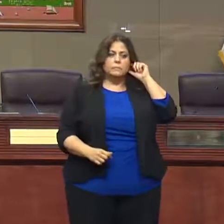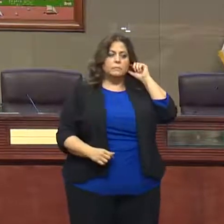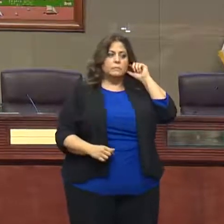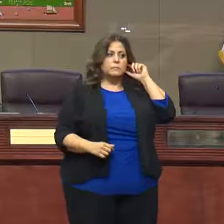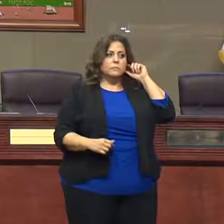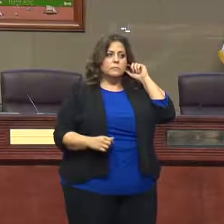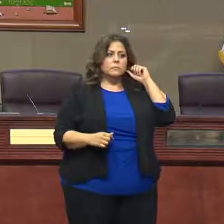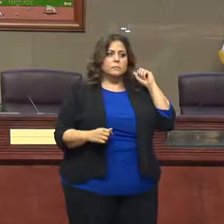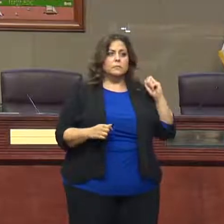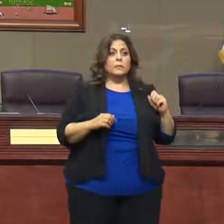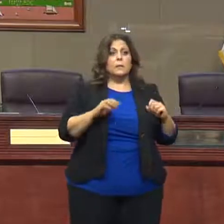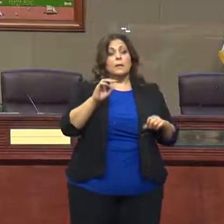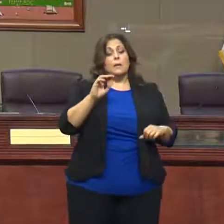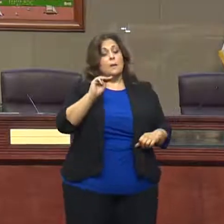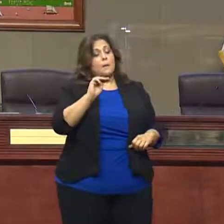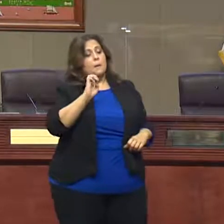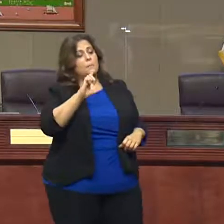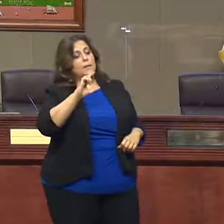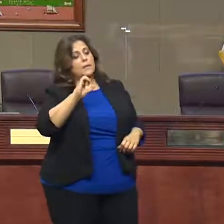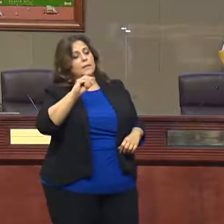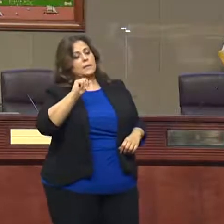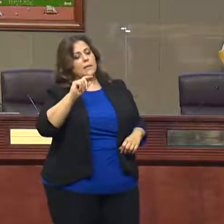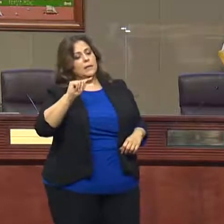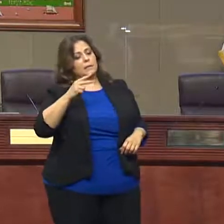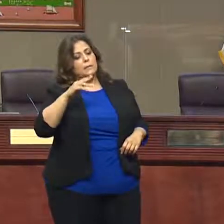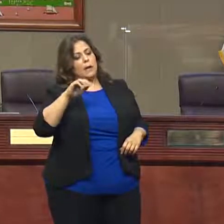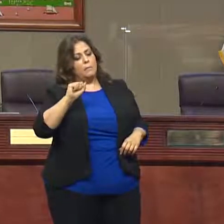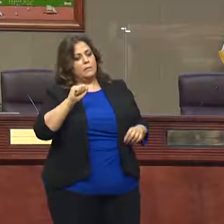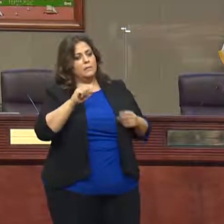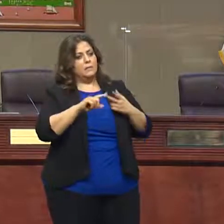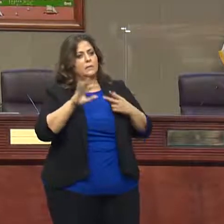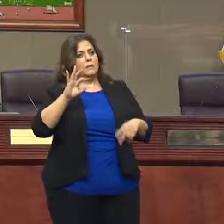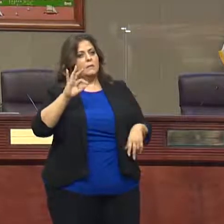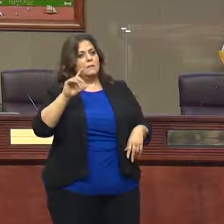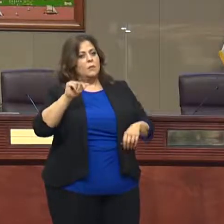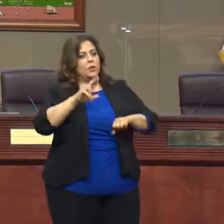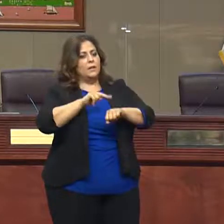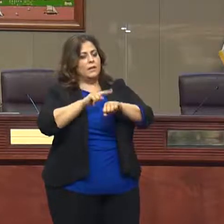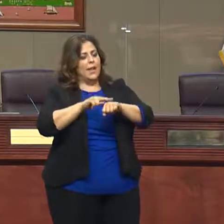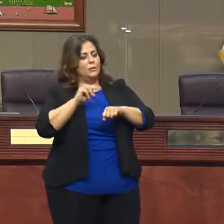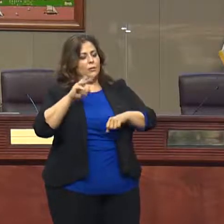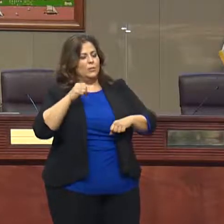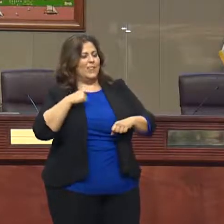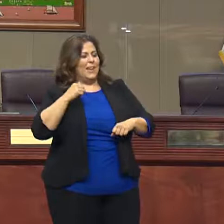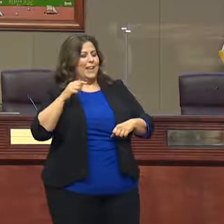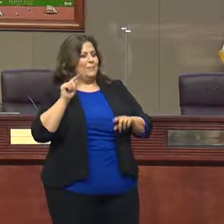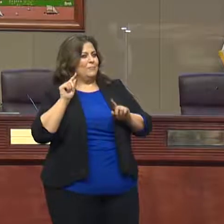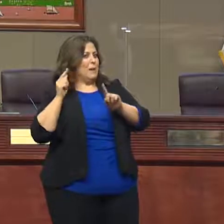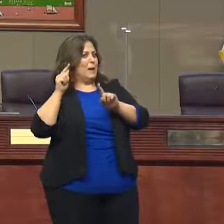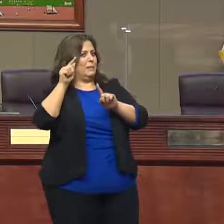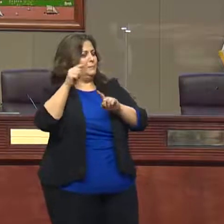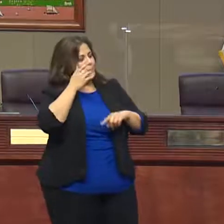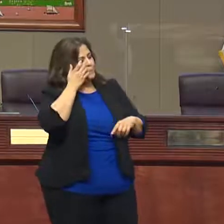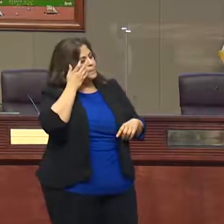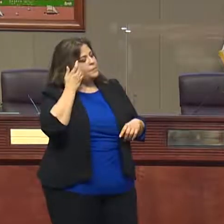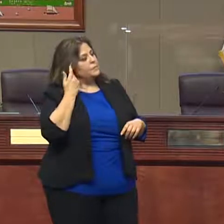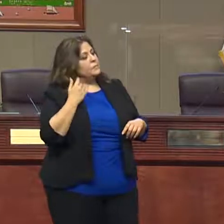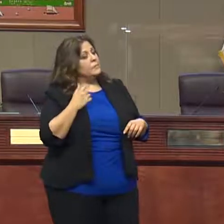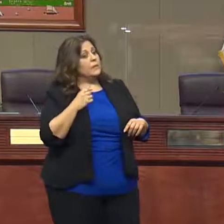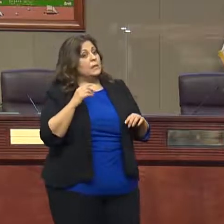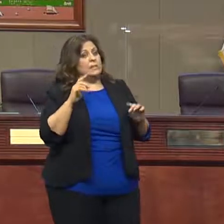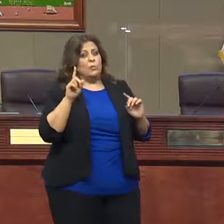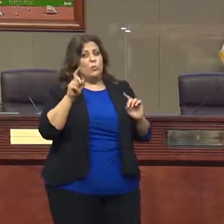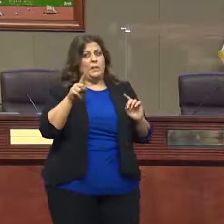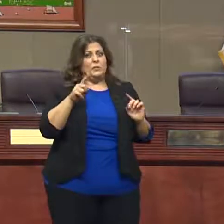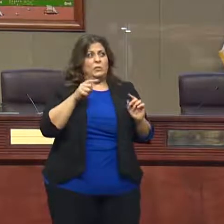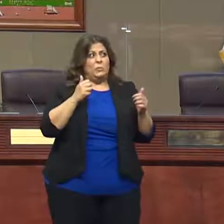This is Melissa Thomas with Florida National News. I'm in the back, always in the back. I'm not quite sure who this question is for. This could be